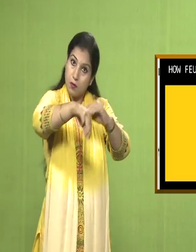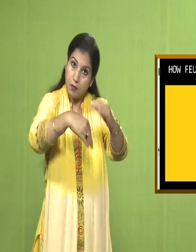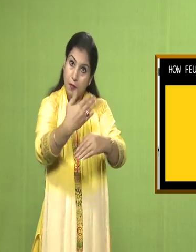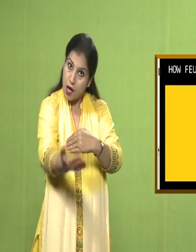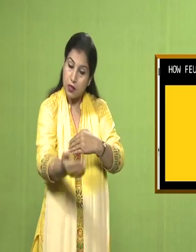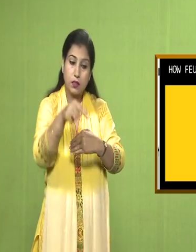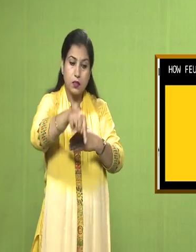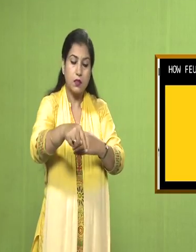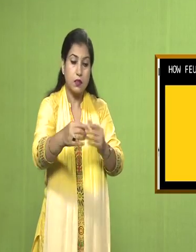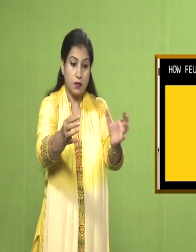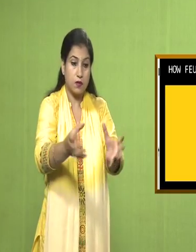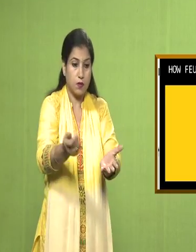gave them.